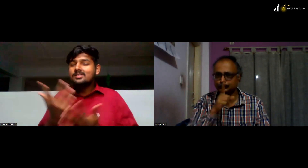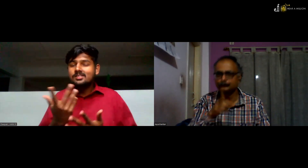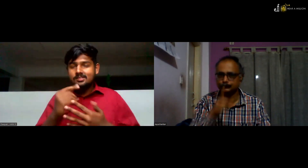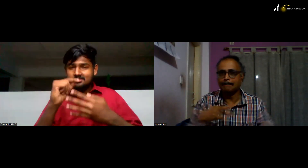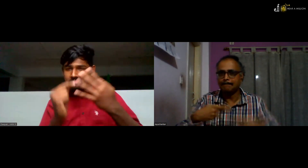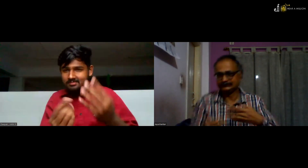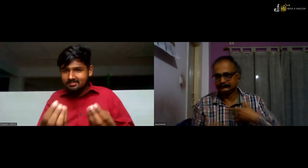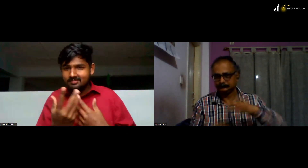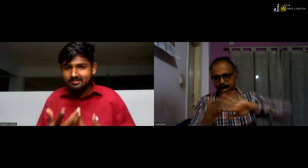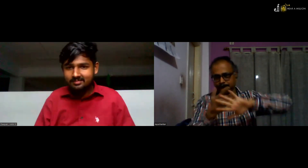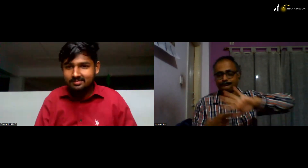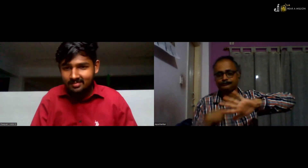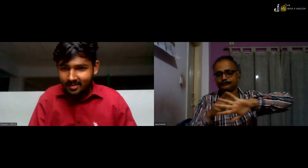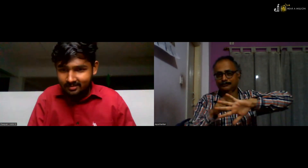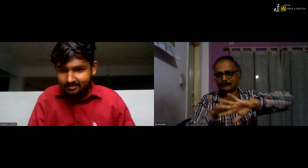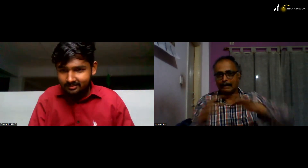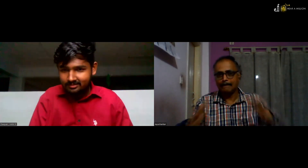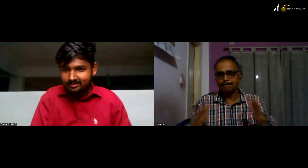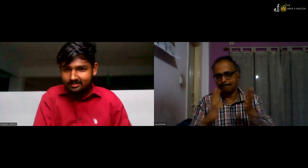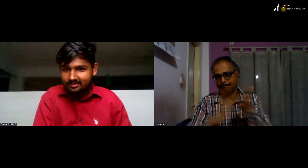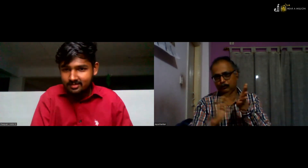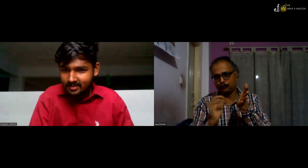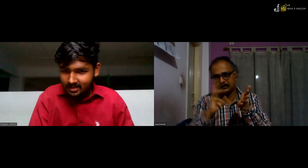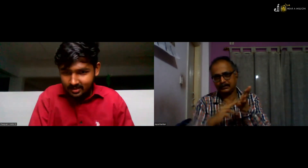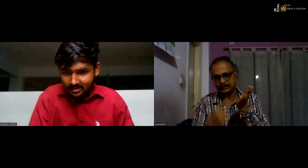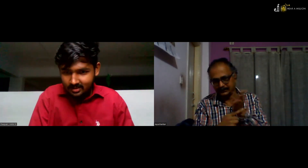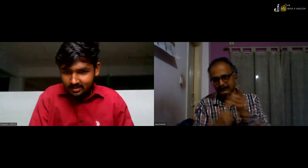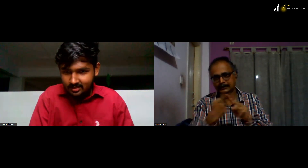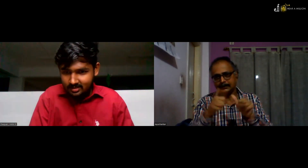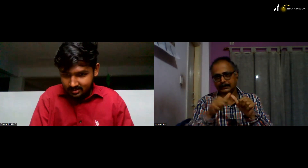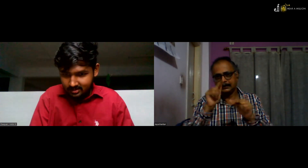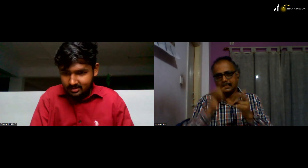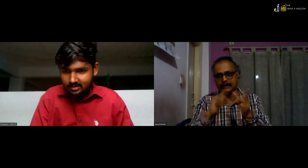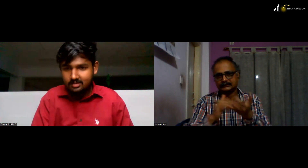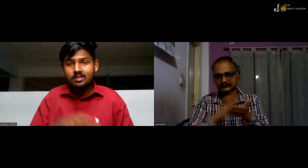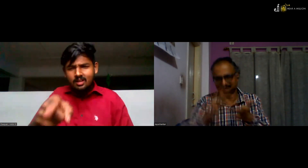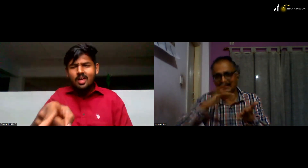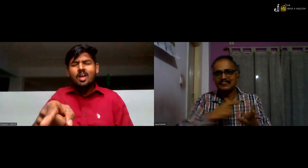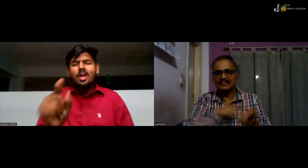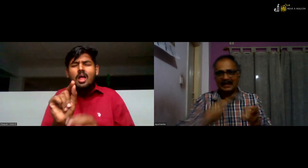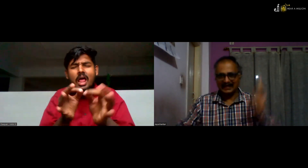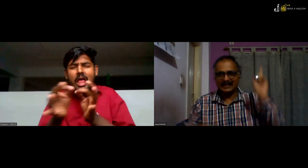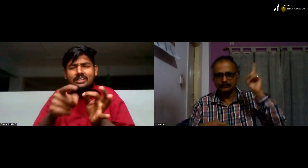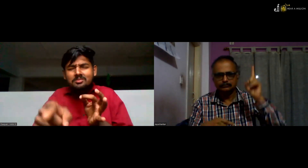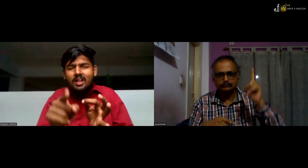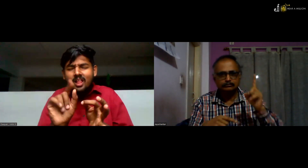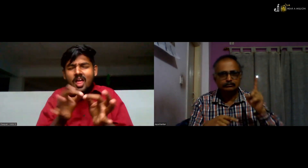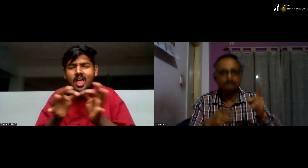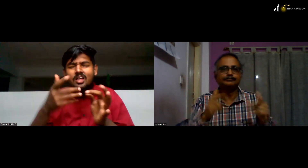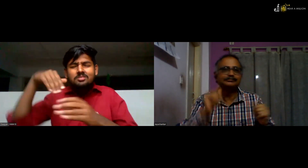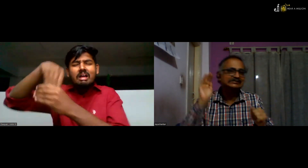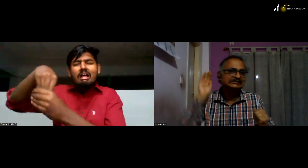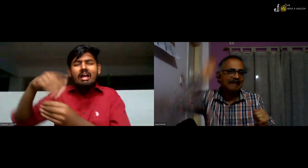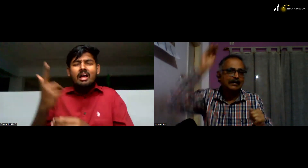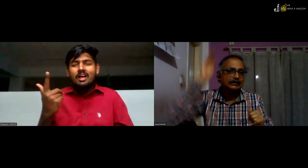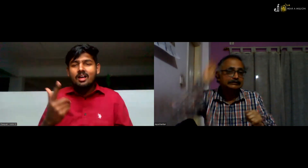that any memorable place you can share with us. So I can say that there are a few places. First